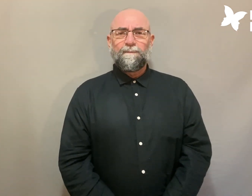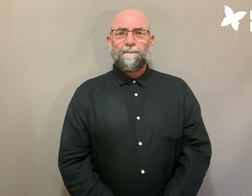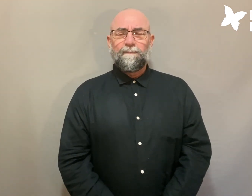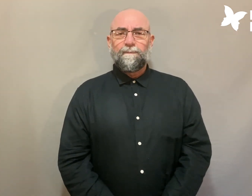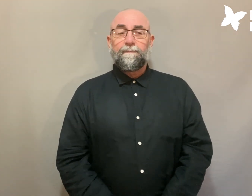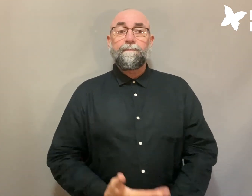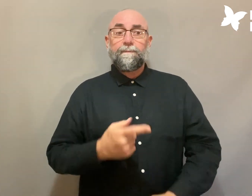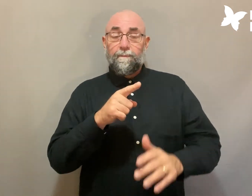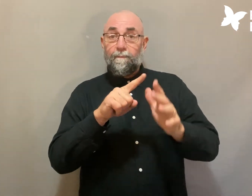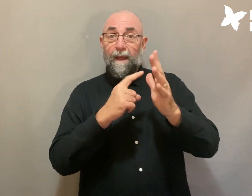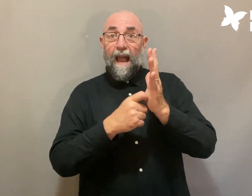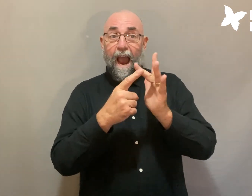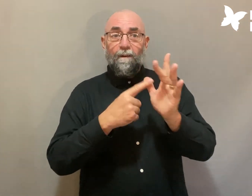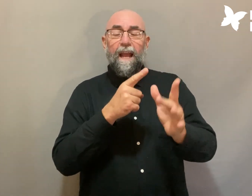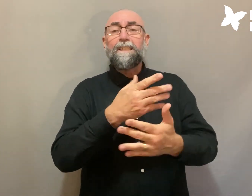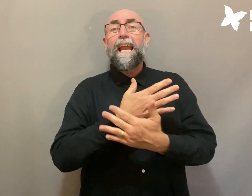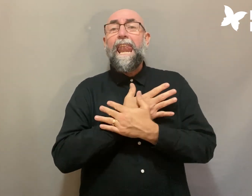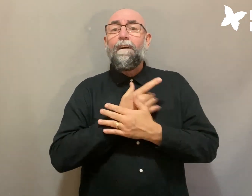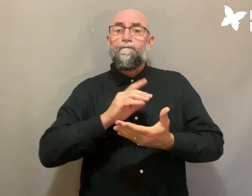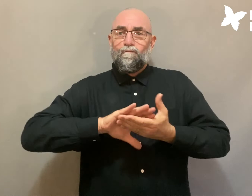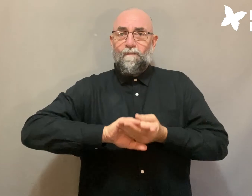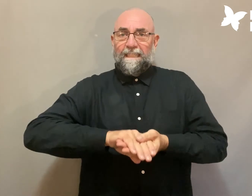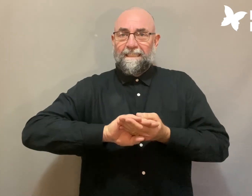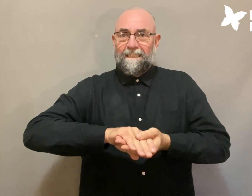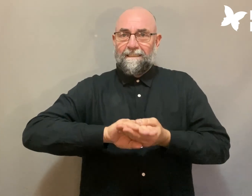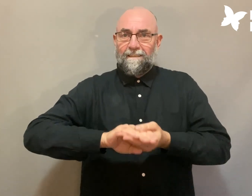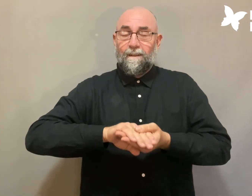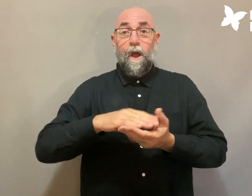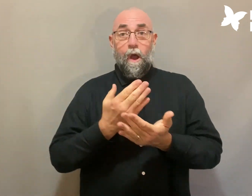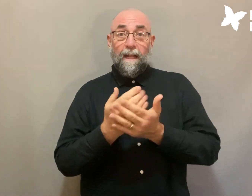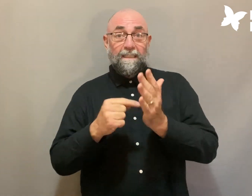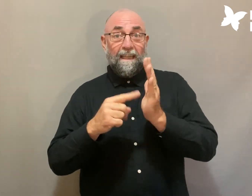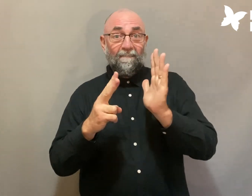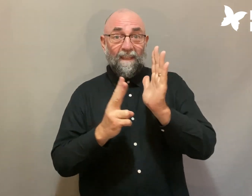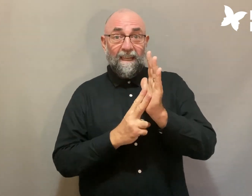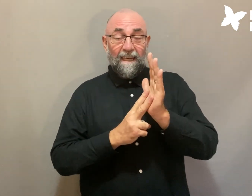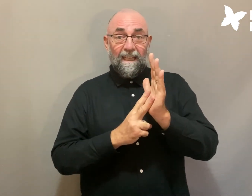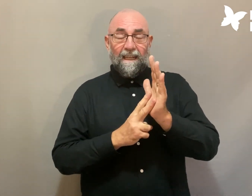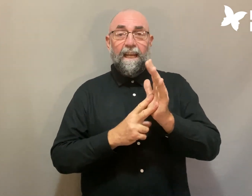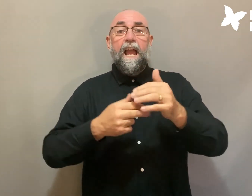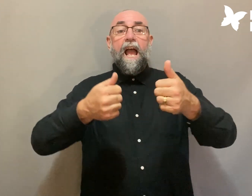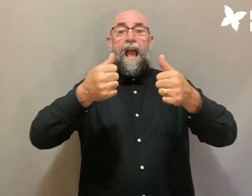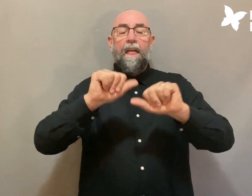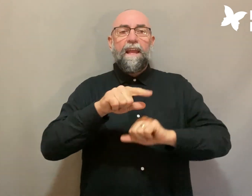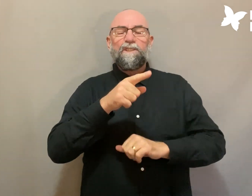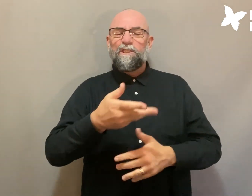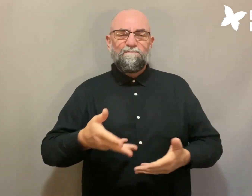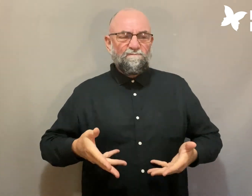Aria had always loved watching wrestling on TV. Eventually, she gathered her courage and went down